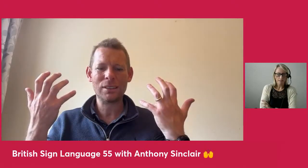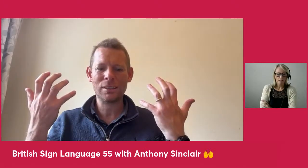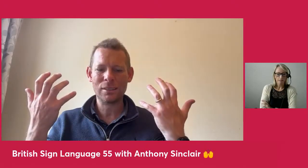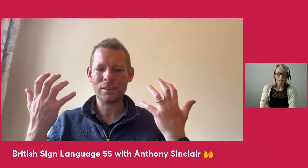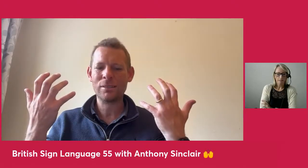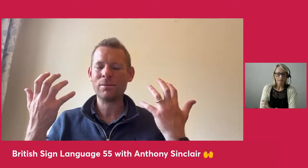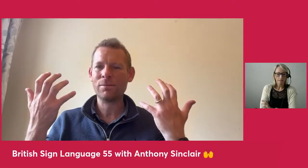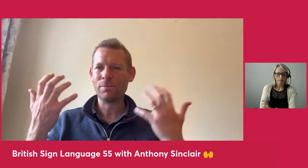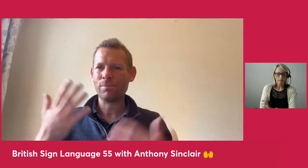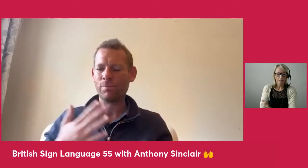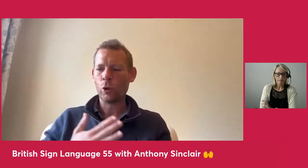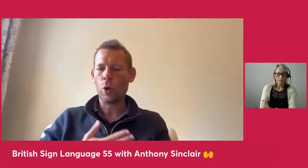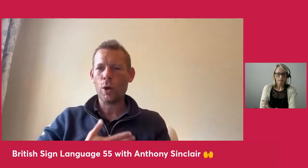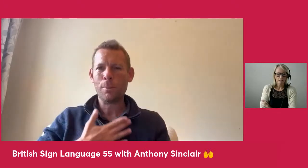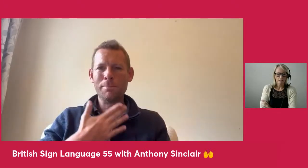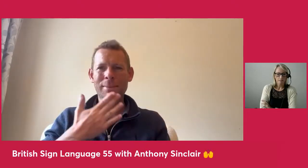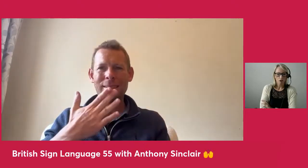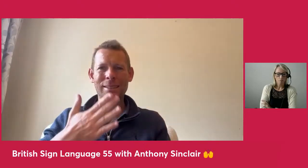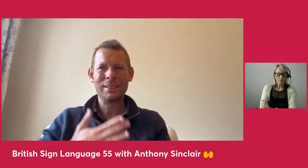angry,